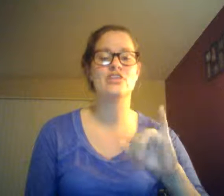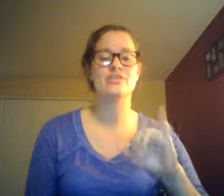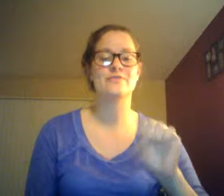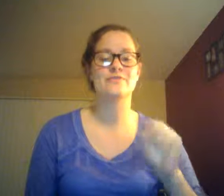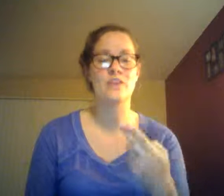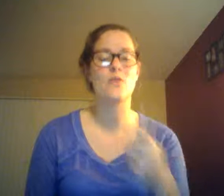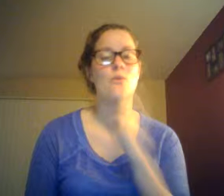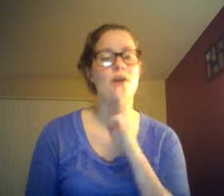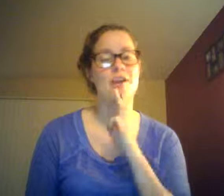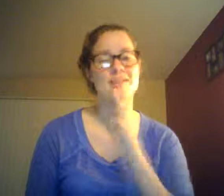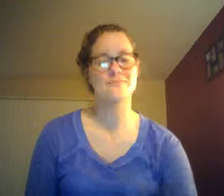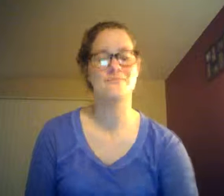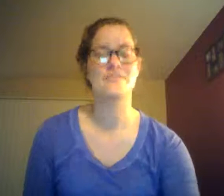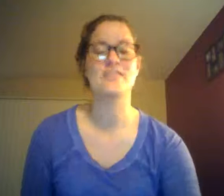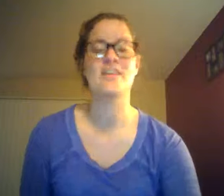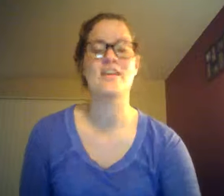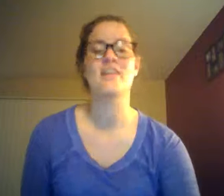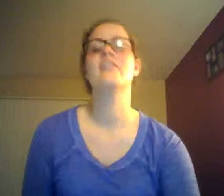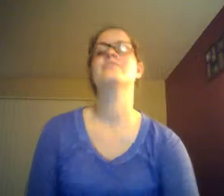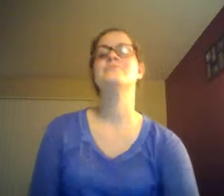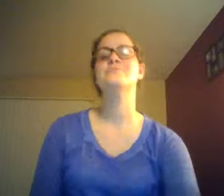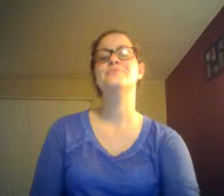brackish water.